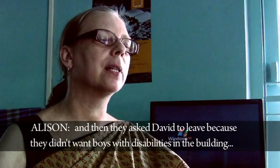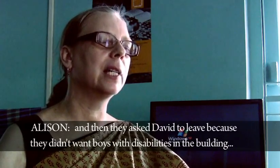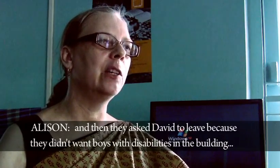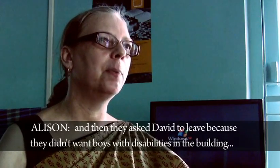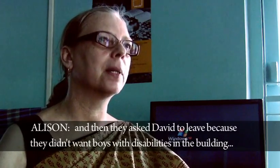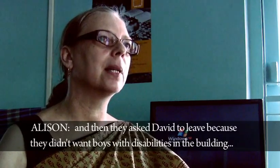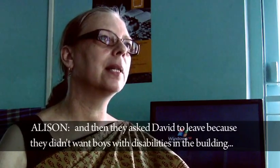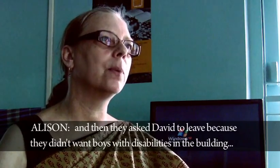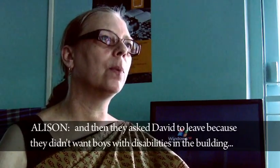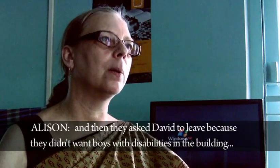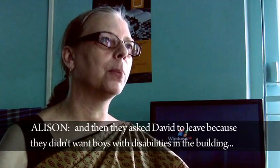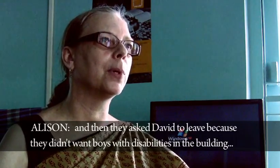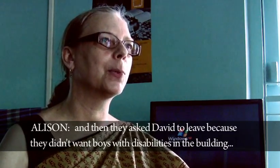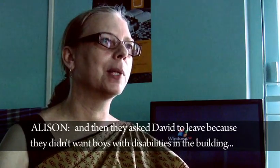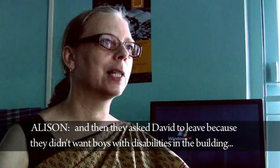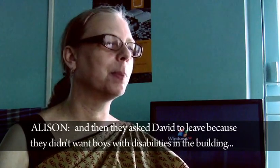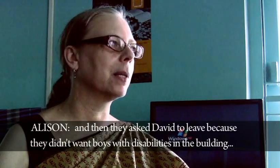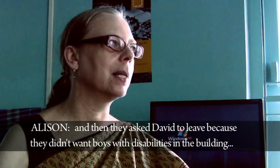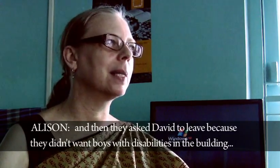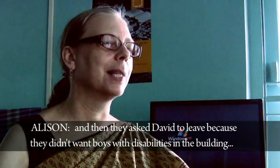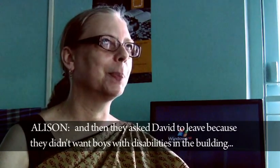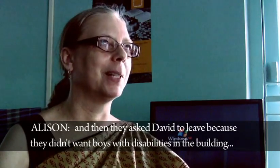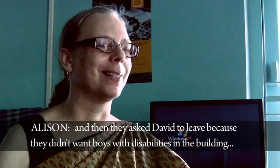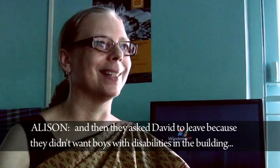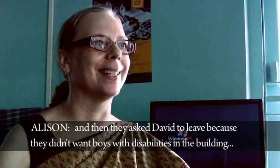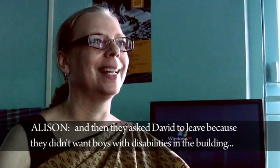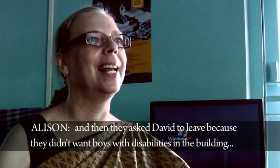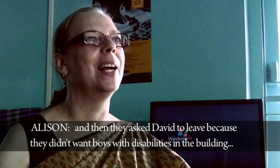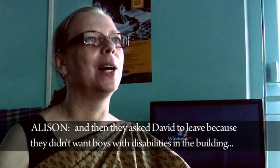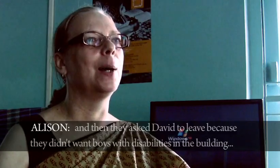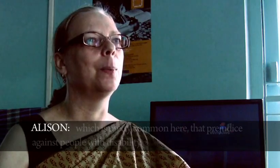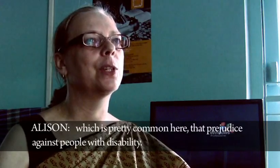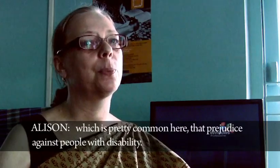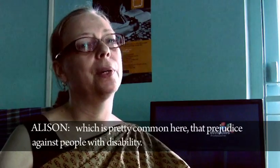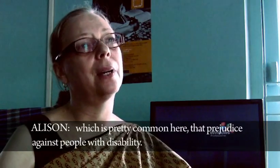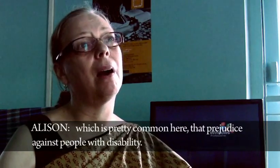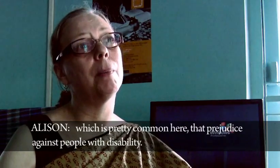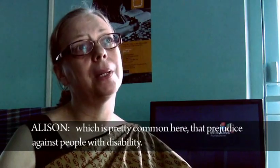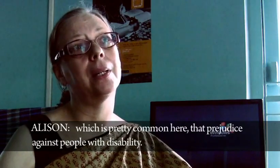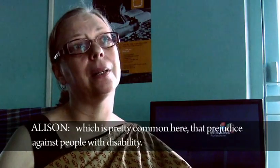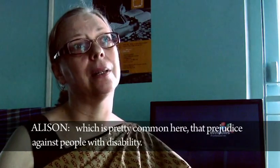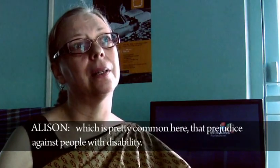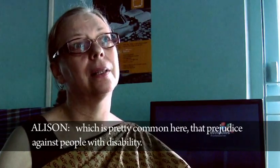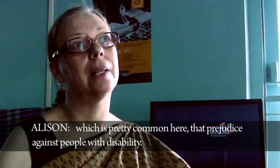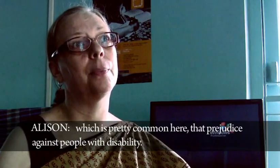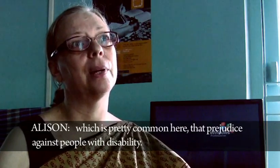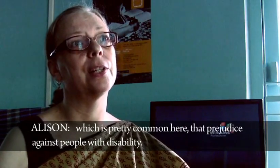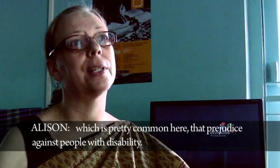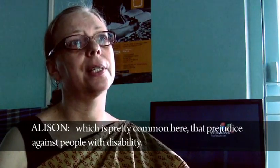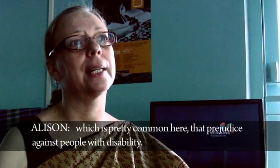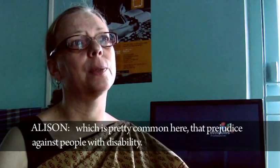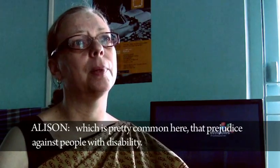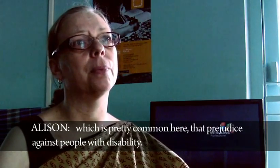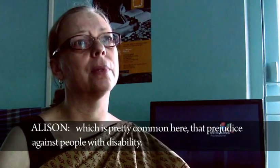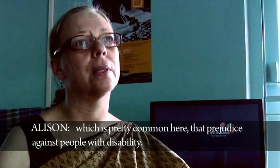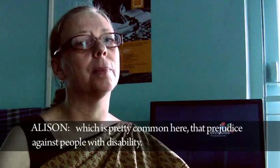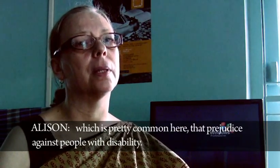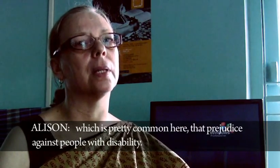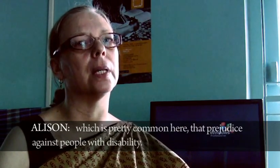because they didn't want boys with disabilities in this building, which is pretty common here, that prejudice against people with disability.